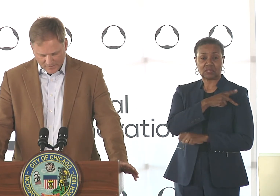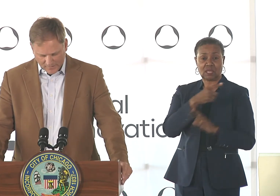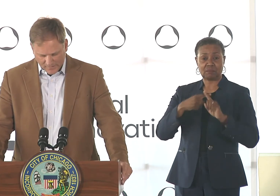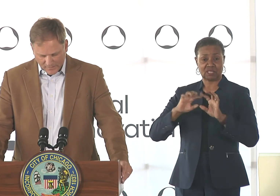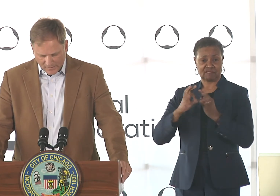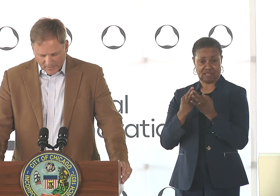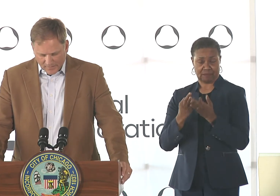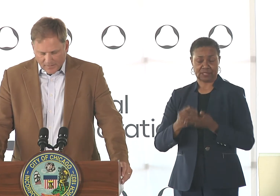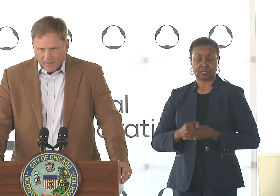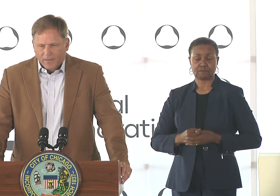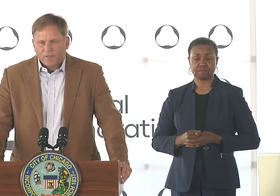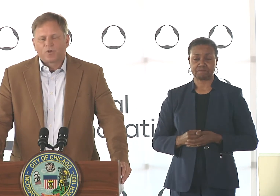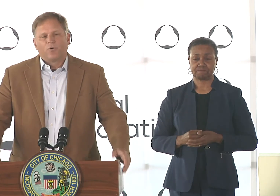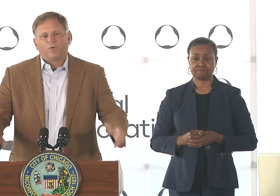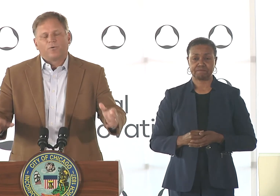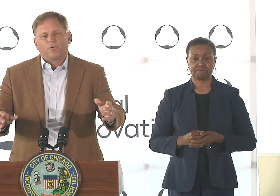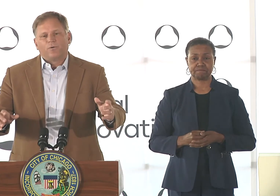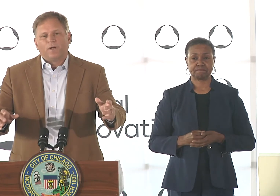families.